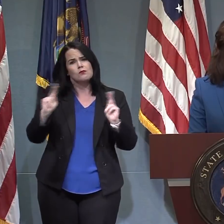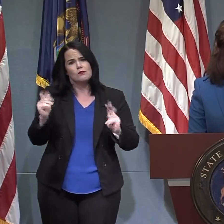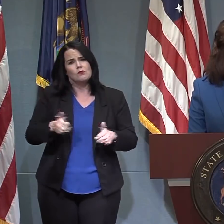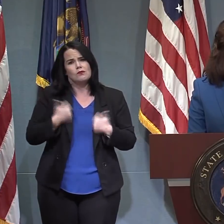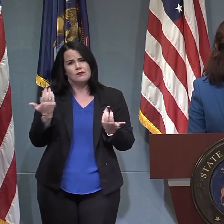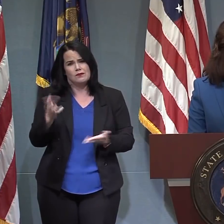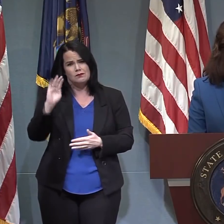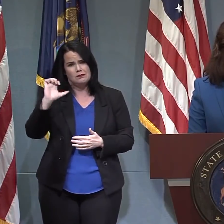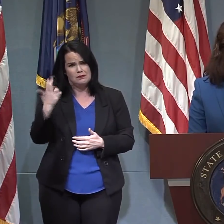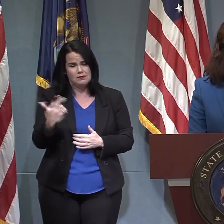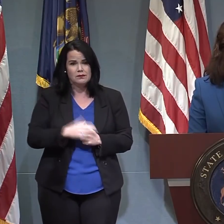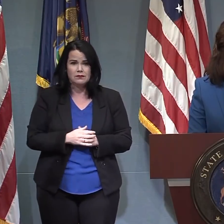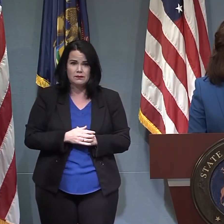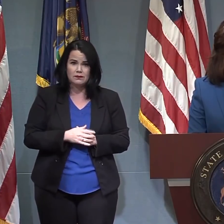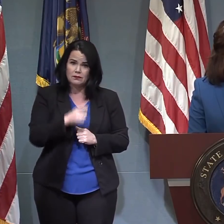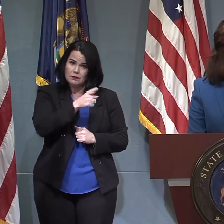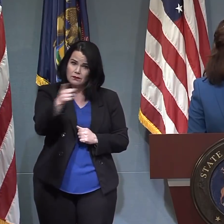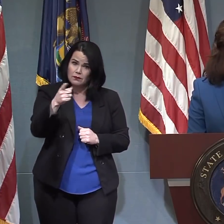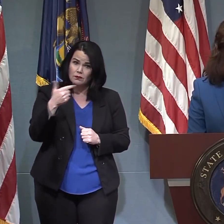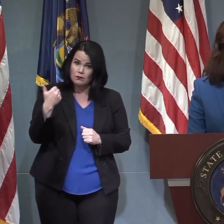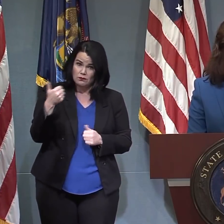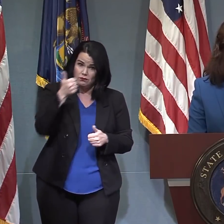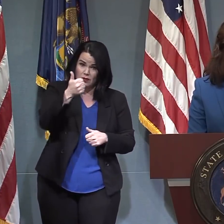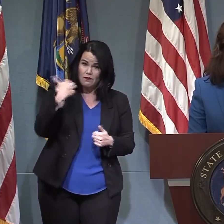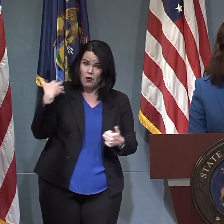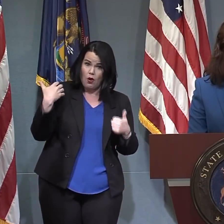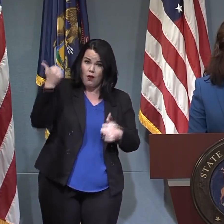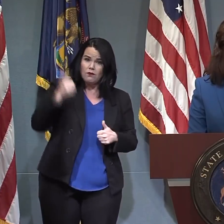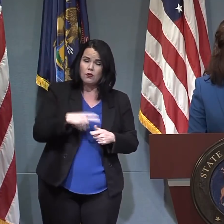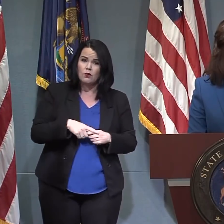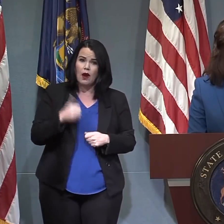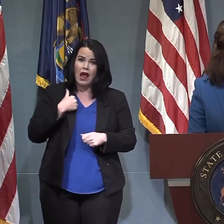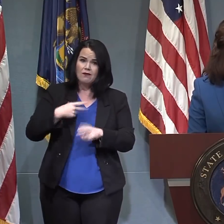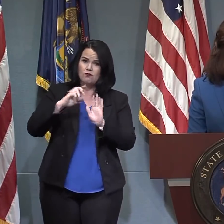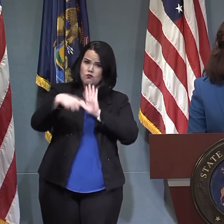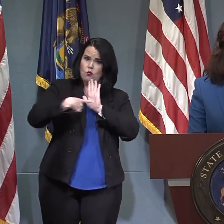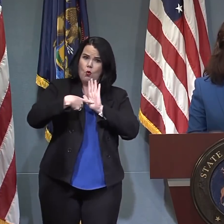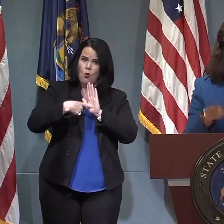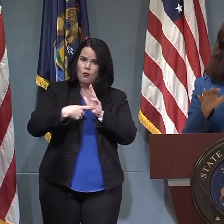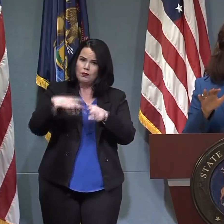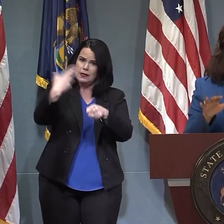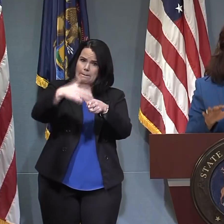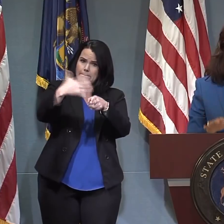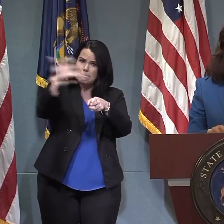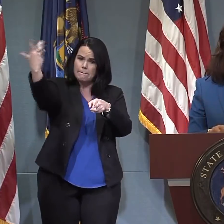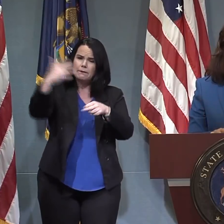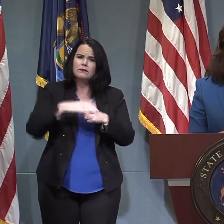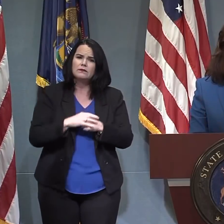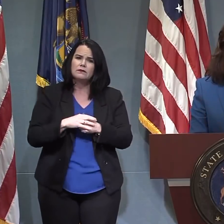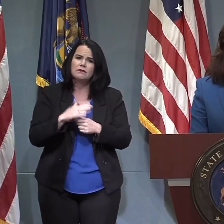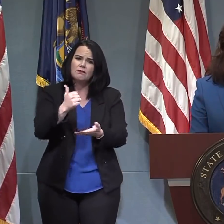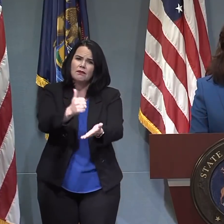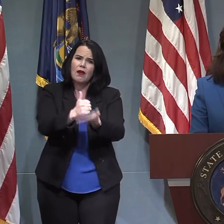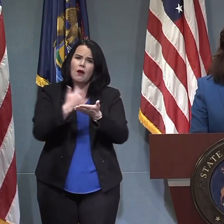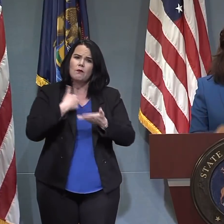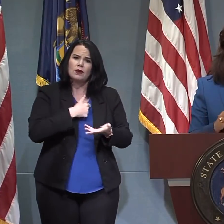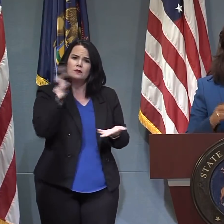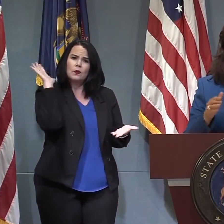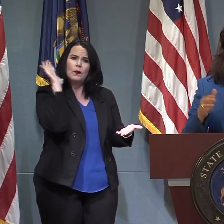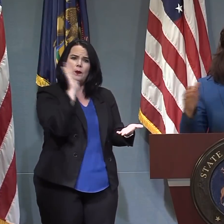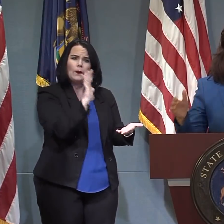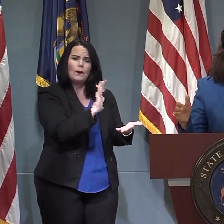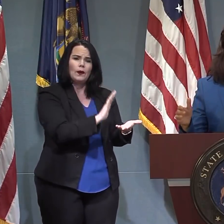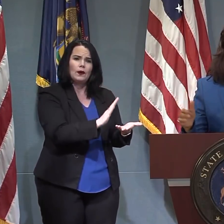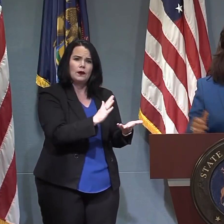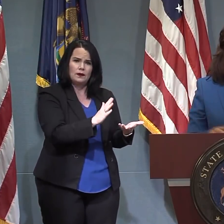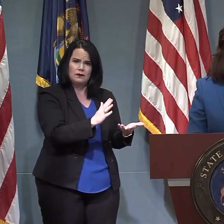that anyone with an office or a title or a platform uses it to help bring down the heat in our state. We're